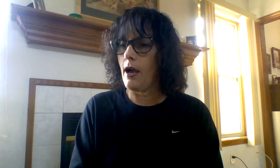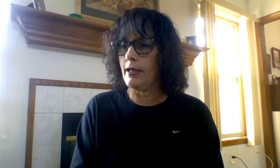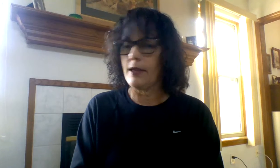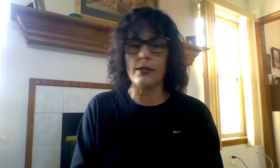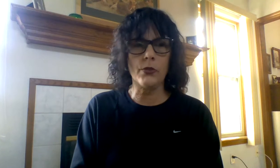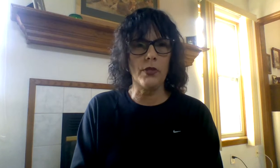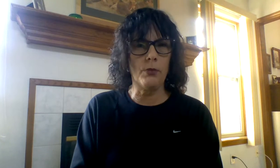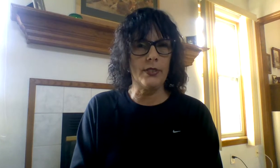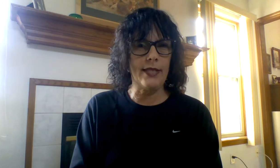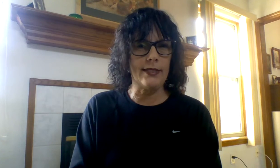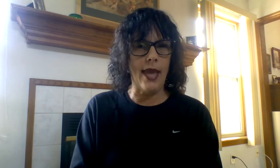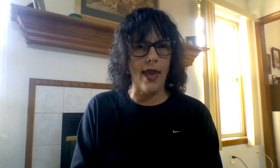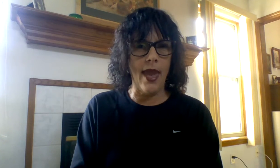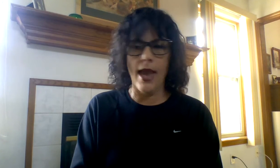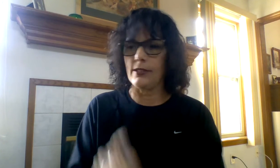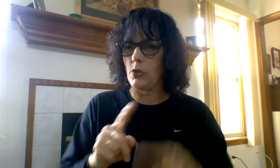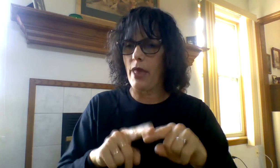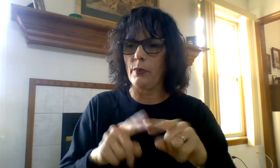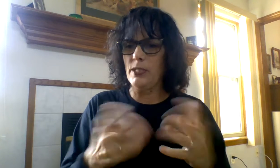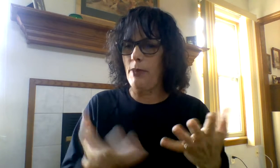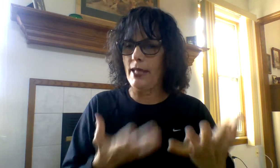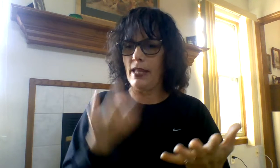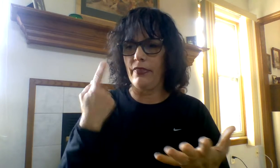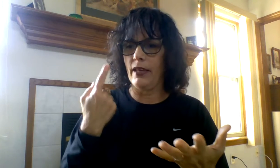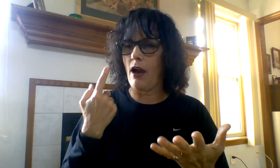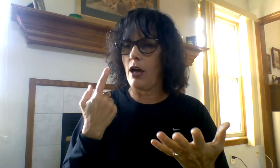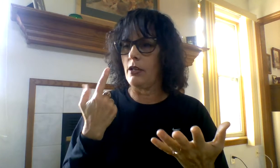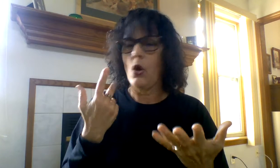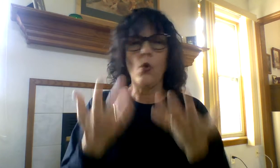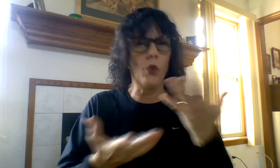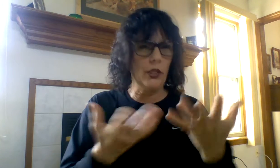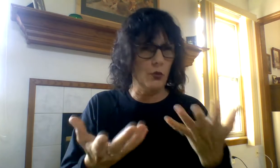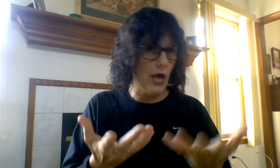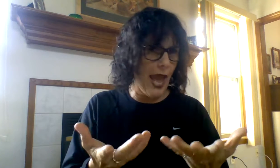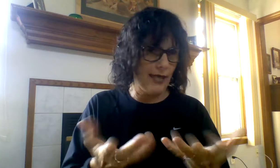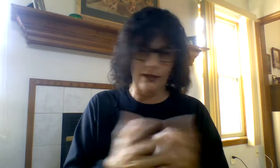It also in the book says add, so that would depend, I think, on what you were adding.